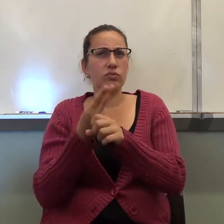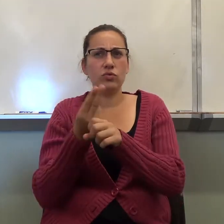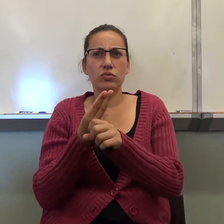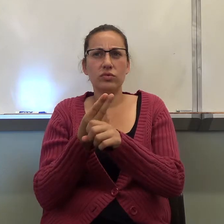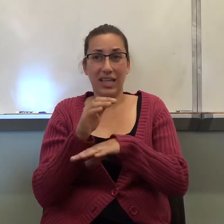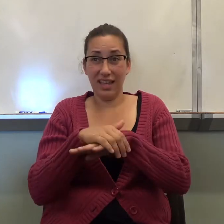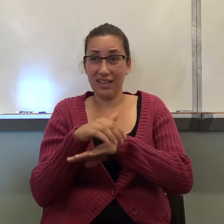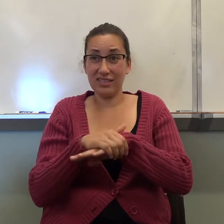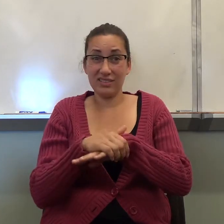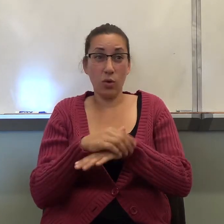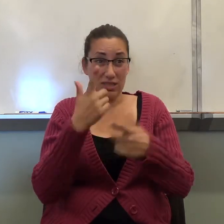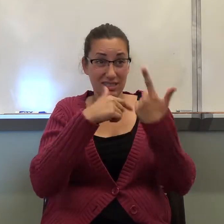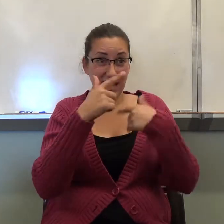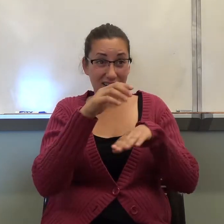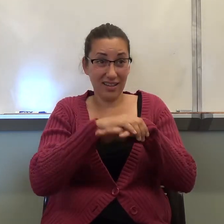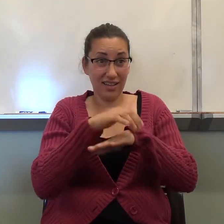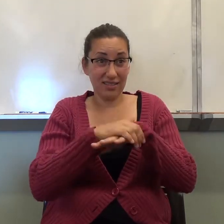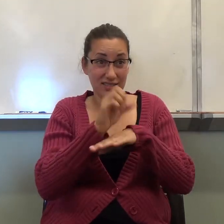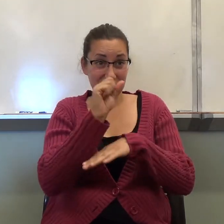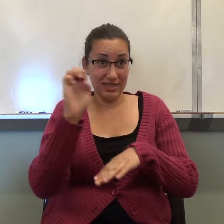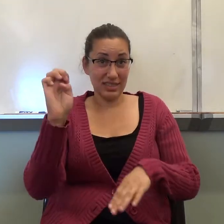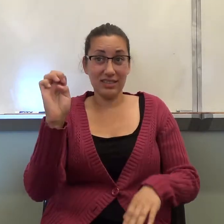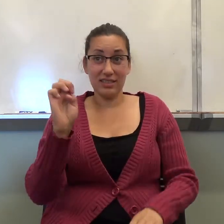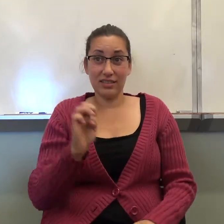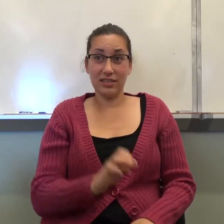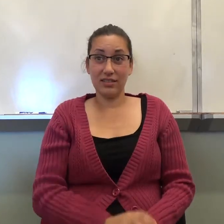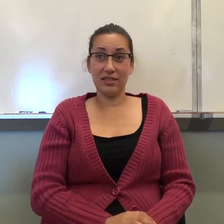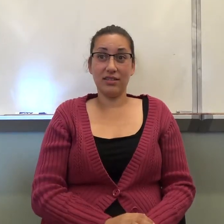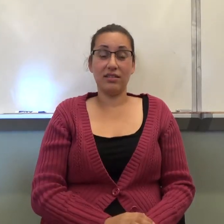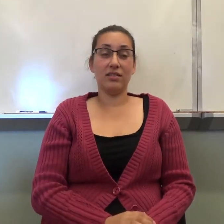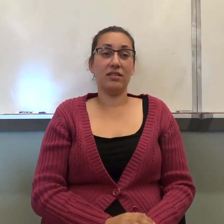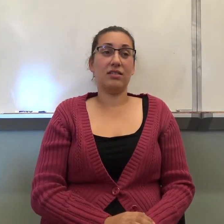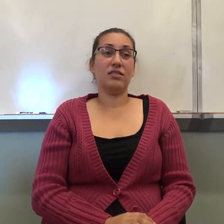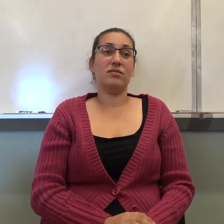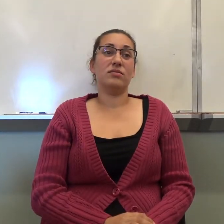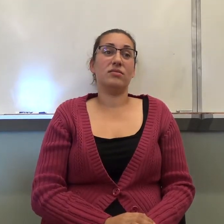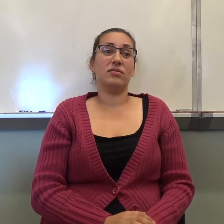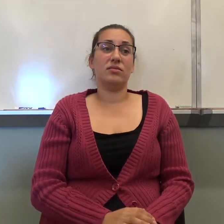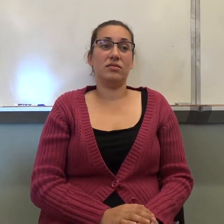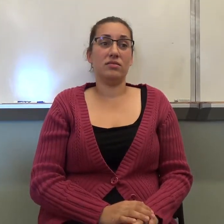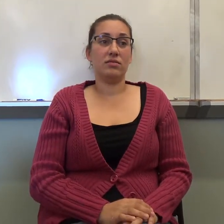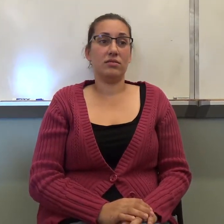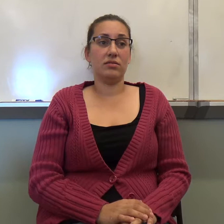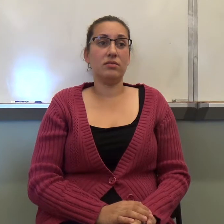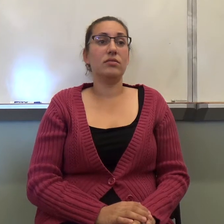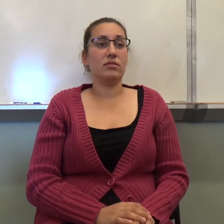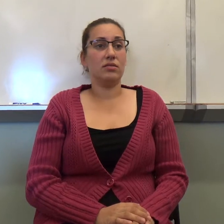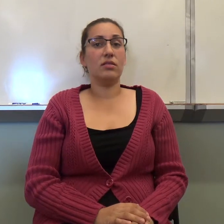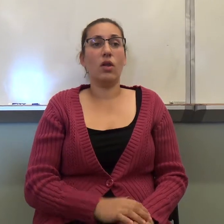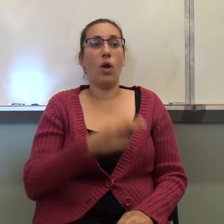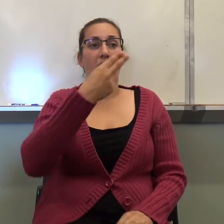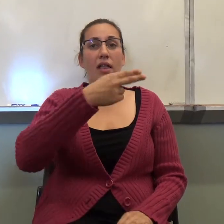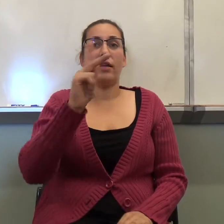An algebraic expression, the sum of one or more terms, might look like this. Suppose you have 2 times x plus 5.